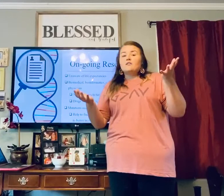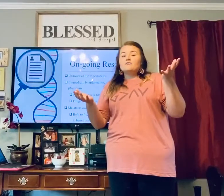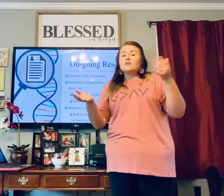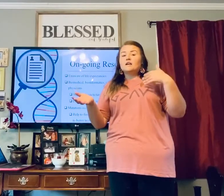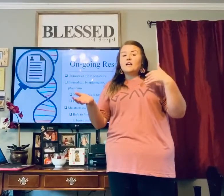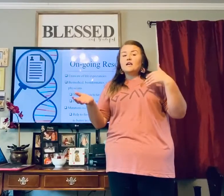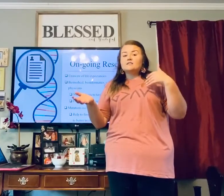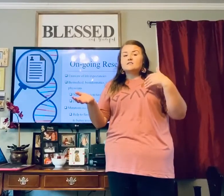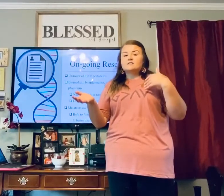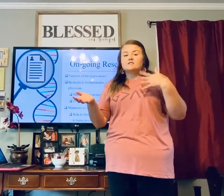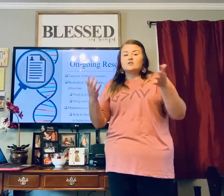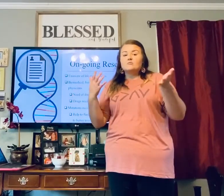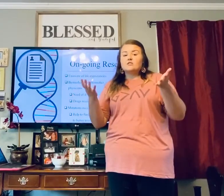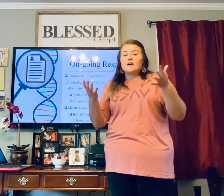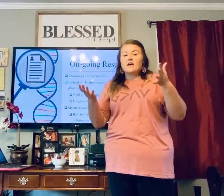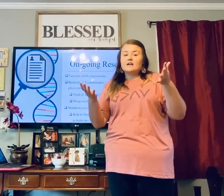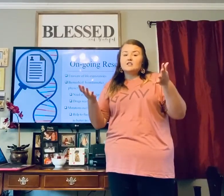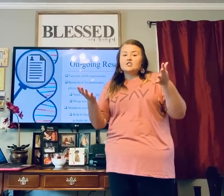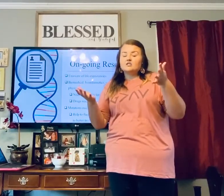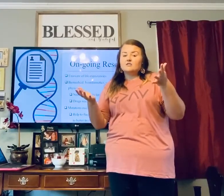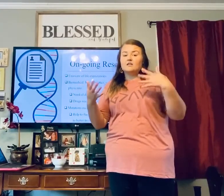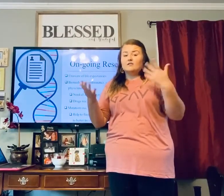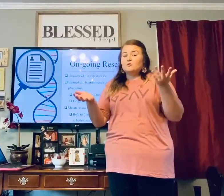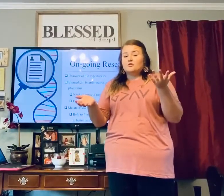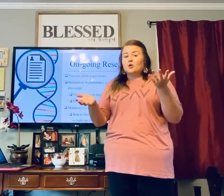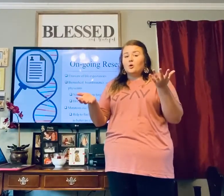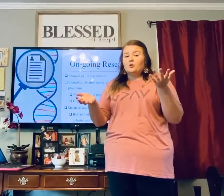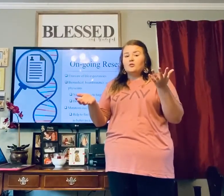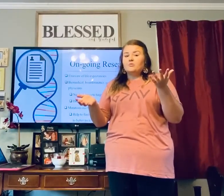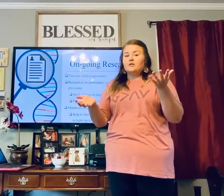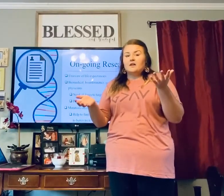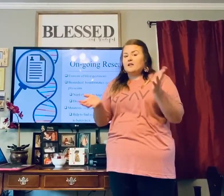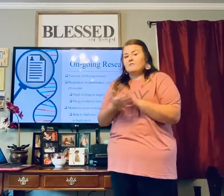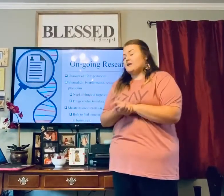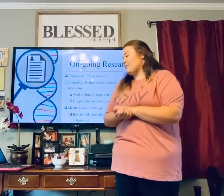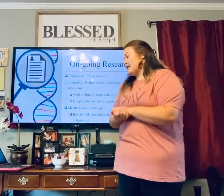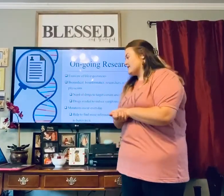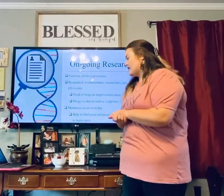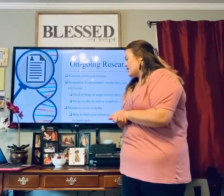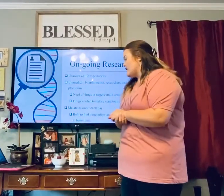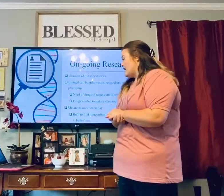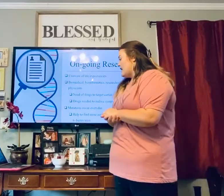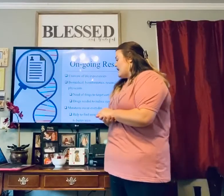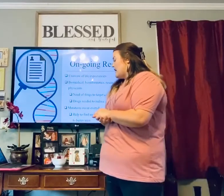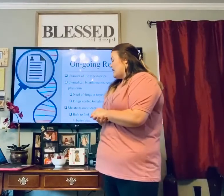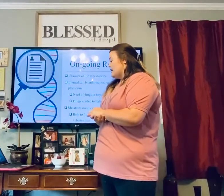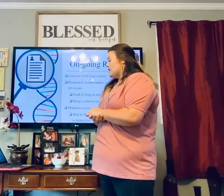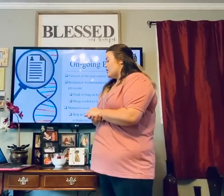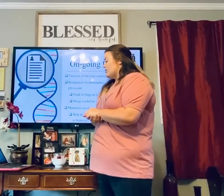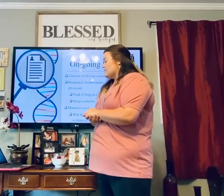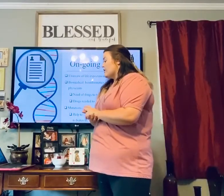life, I guess, up to that age. They lived to adulthood, but they didn't make it past there. And so a